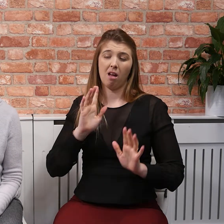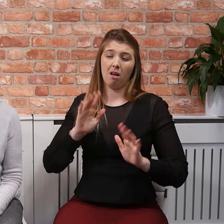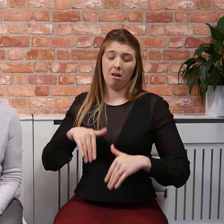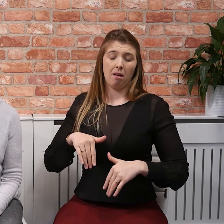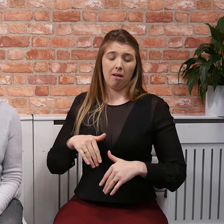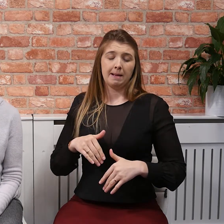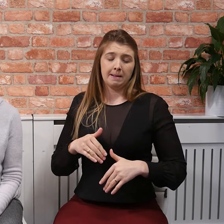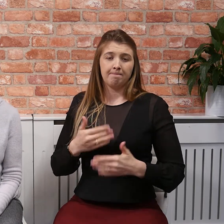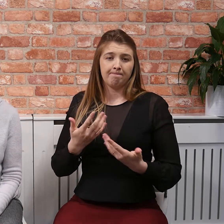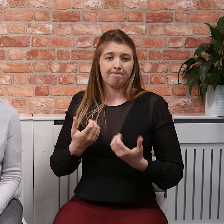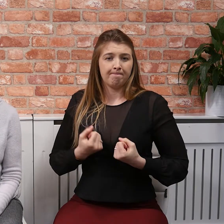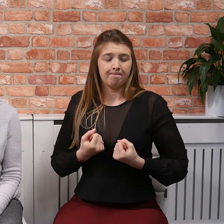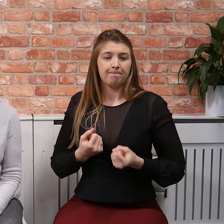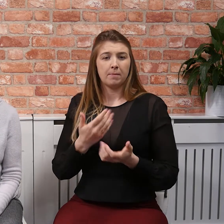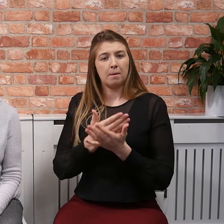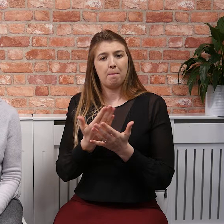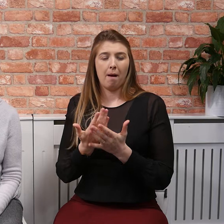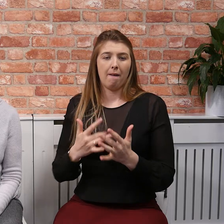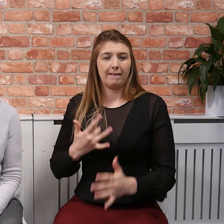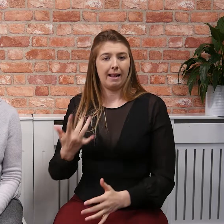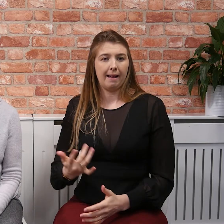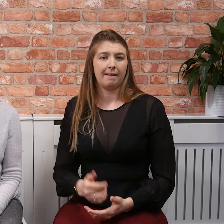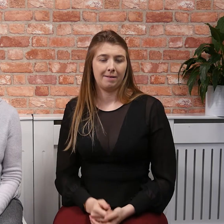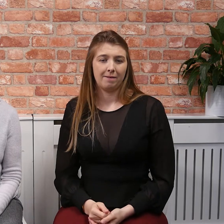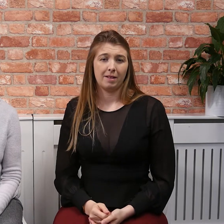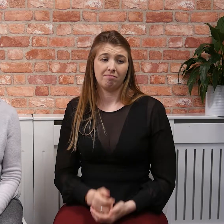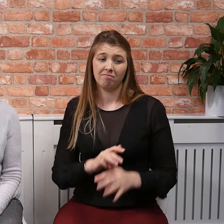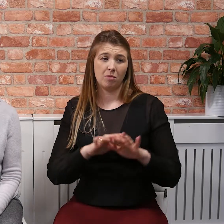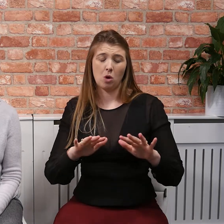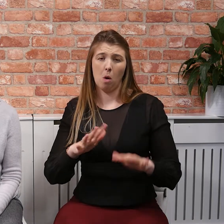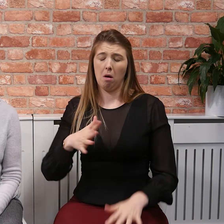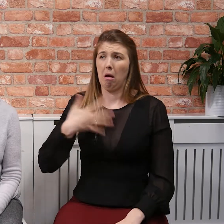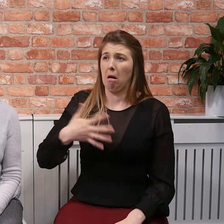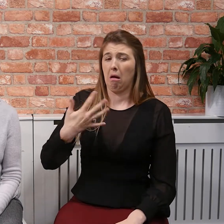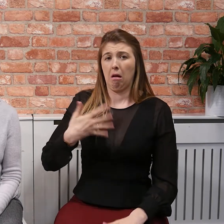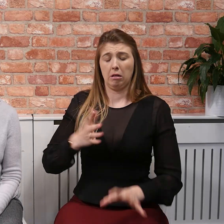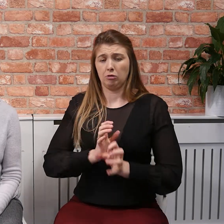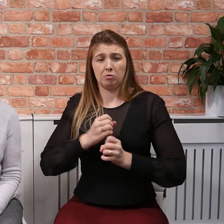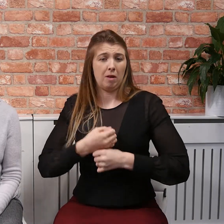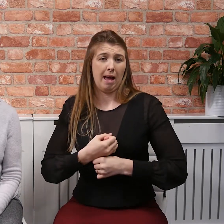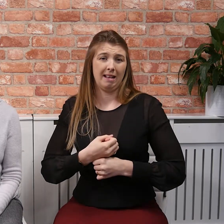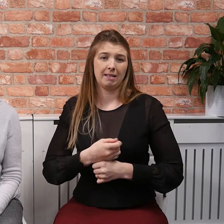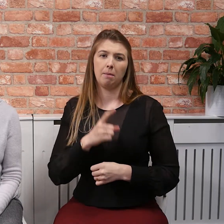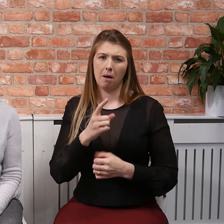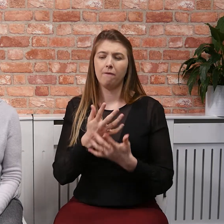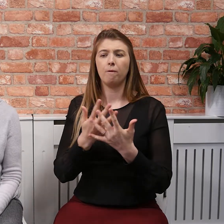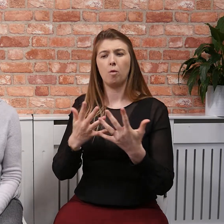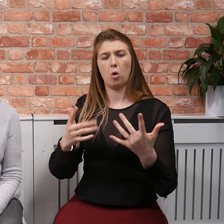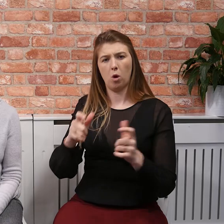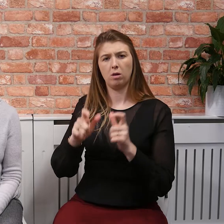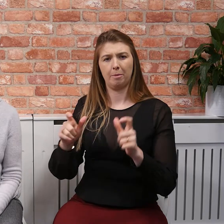not terribly distressed or upset. But for a lot of people, there are really strong feelings of